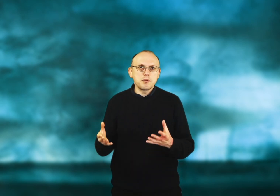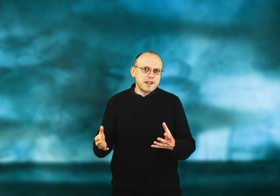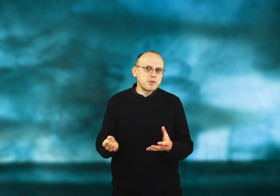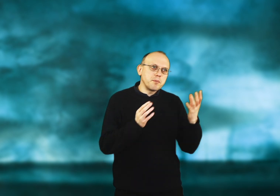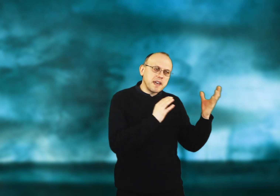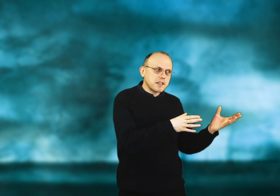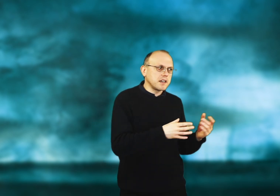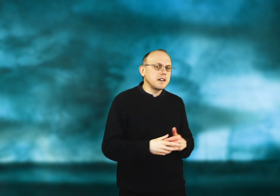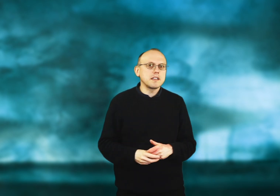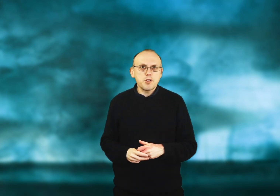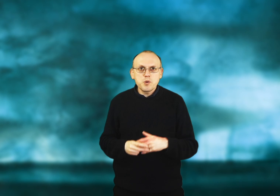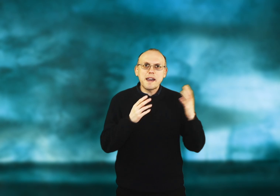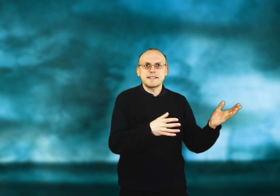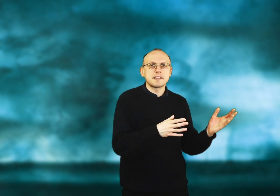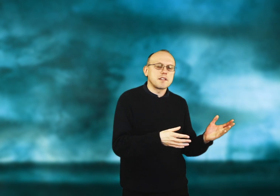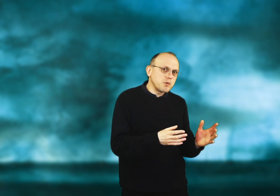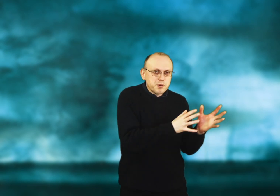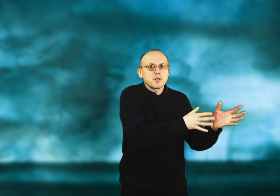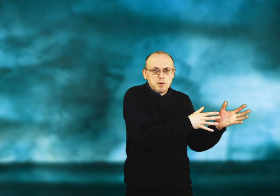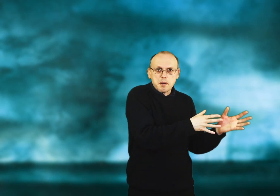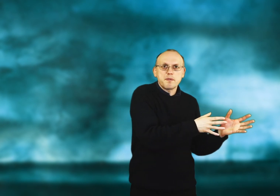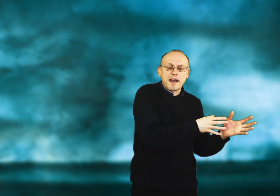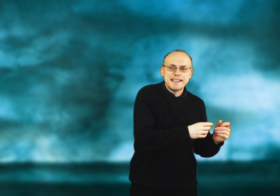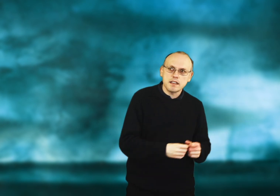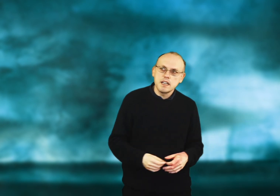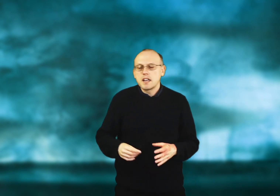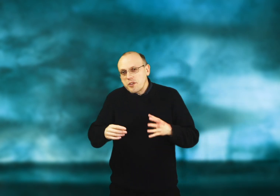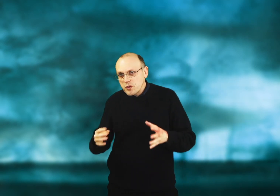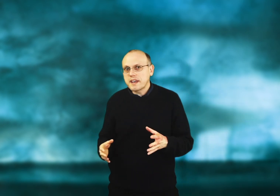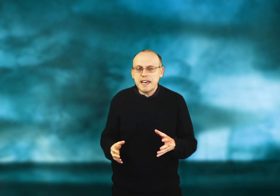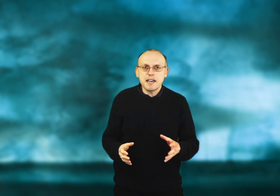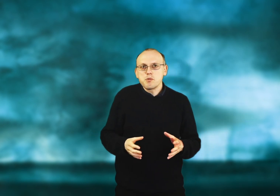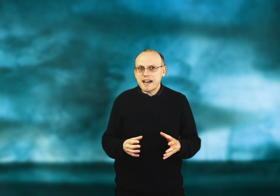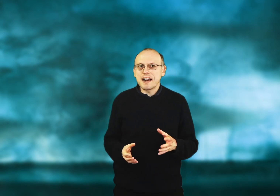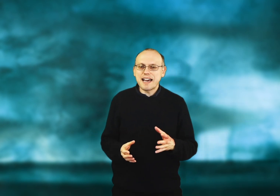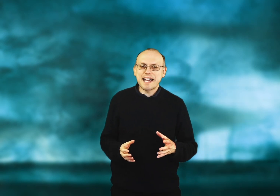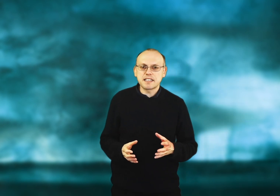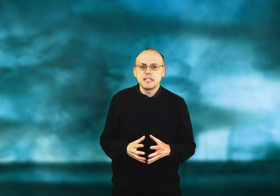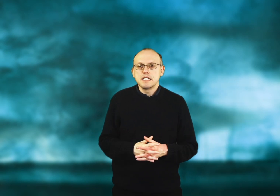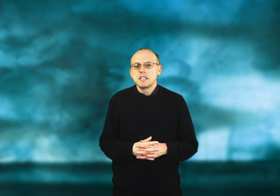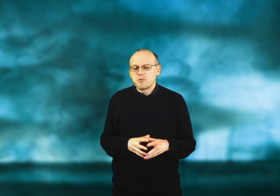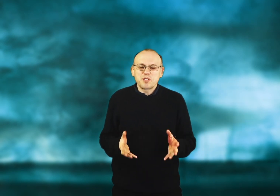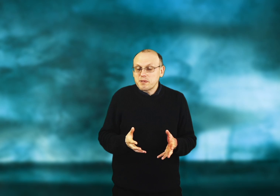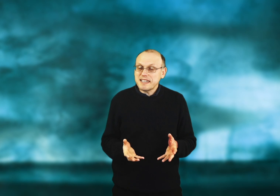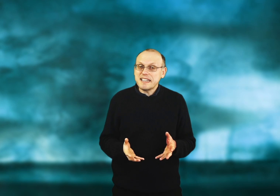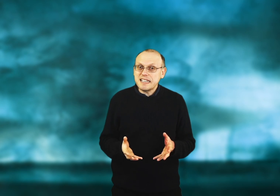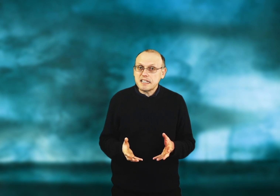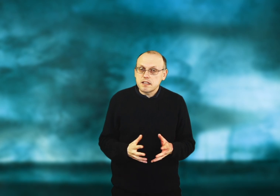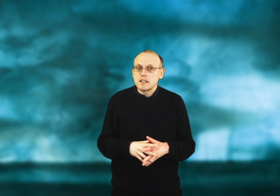to America, in the US, they will put a comma before and. In the UK, we are like, we don't really need it, so we